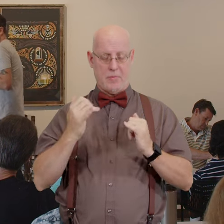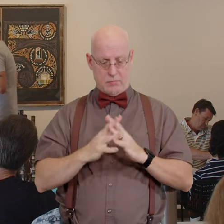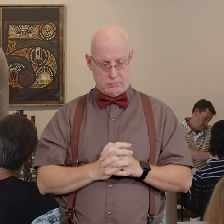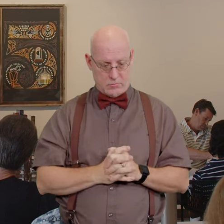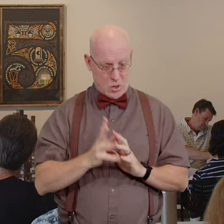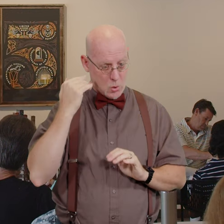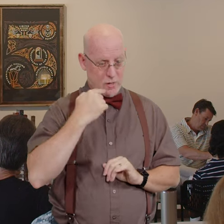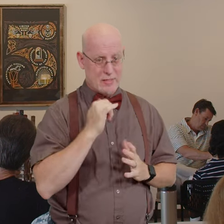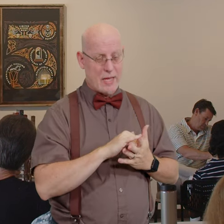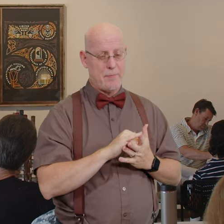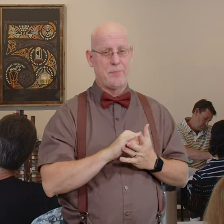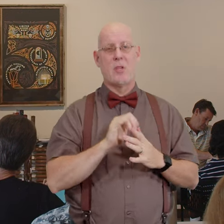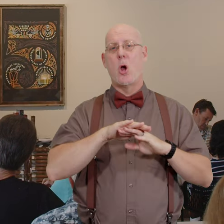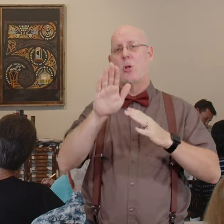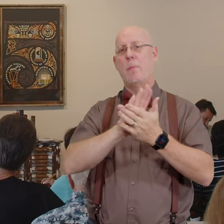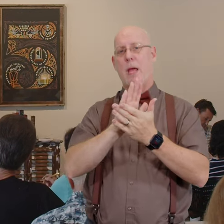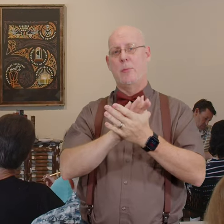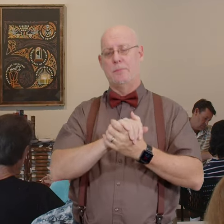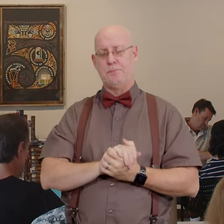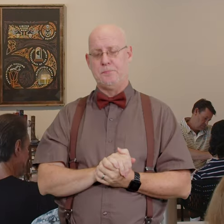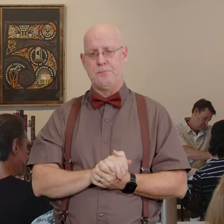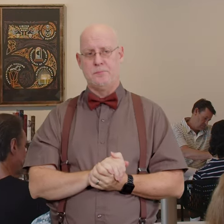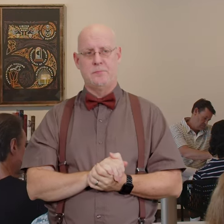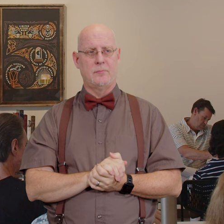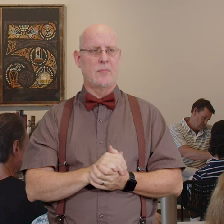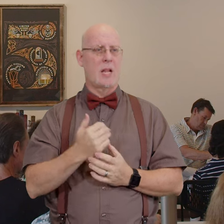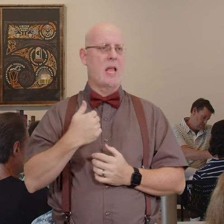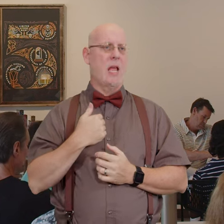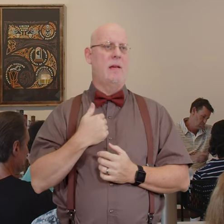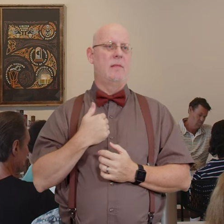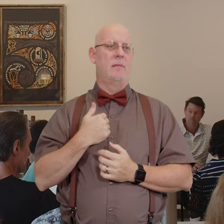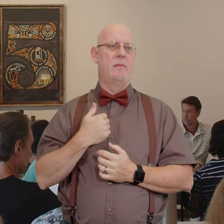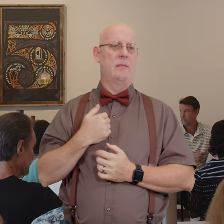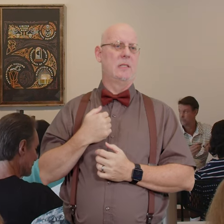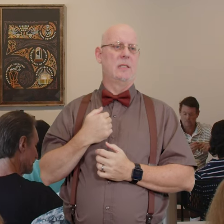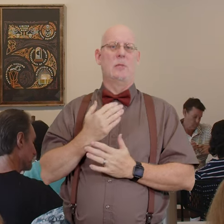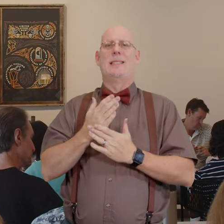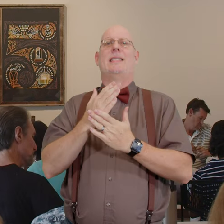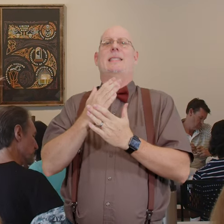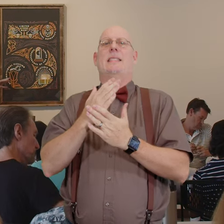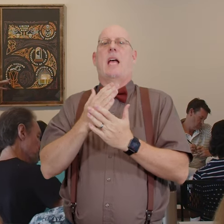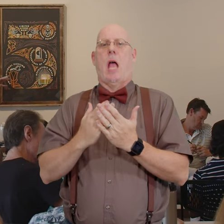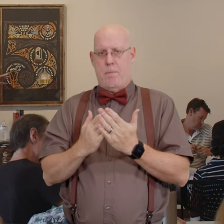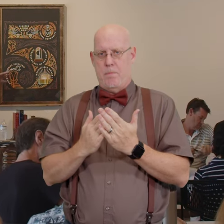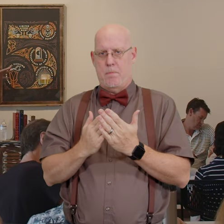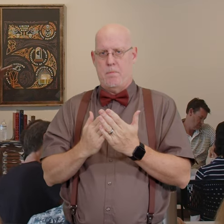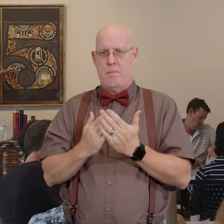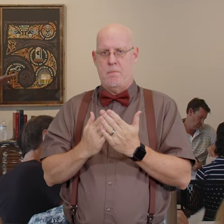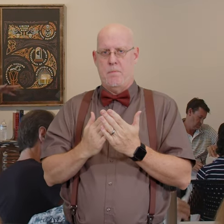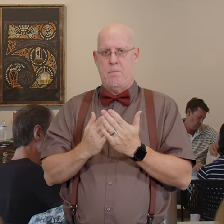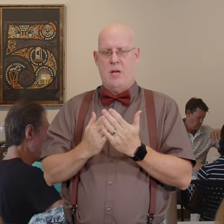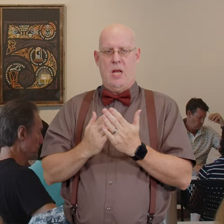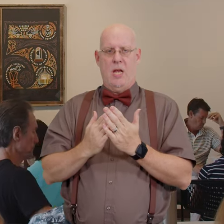Now, why do we say that? Well, on your sheet there in front of you, I've got just some